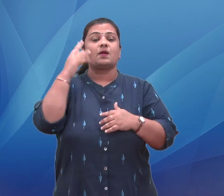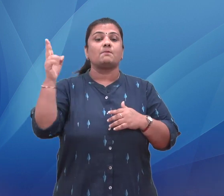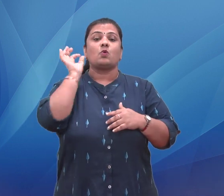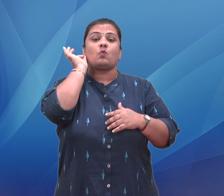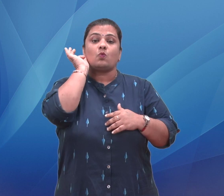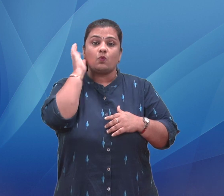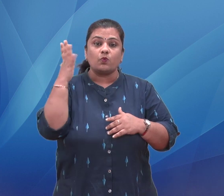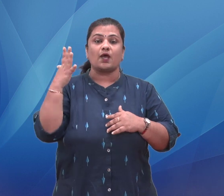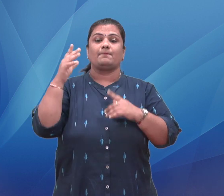33898.